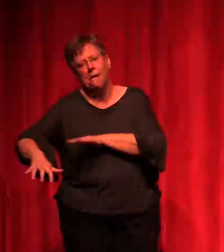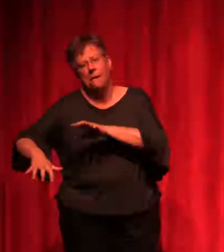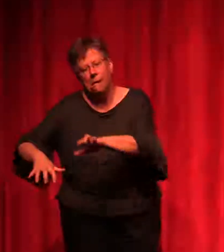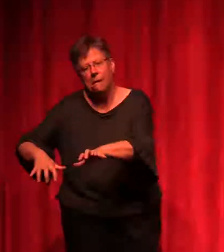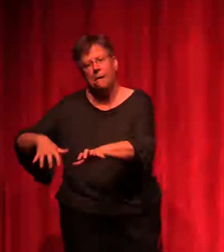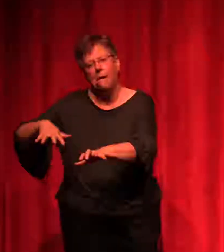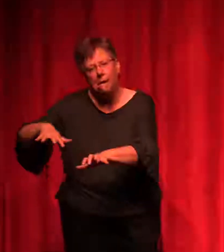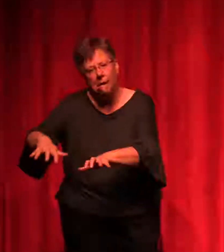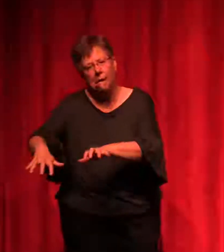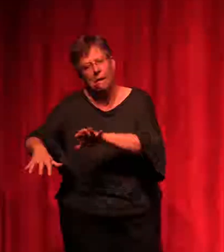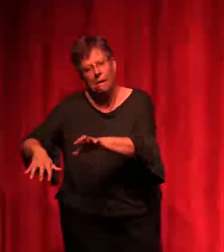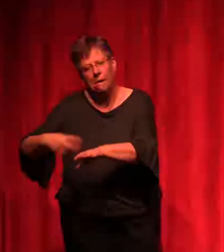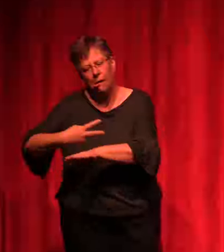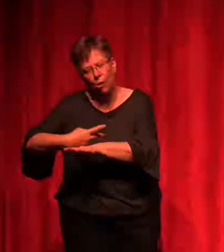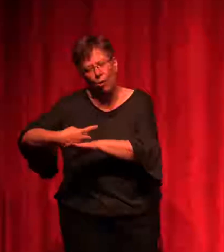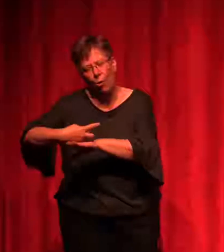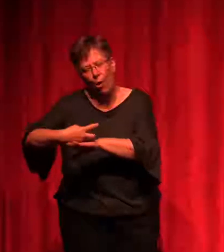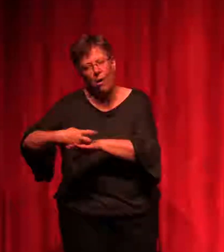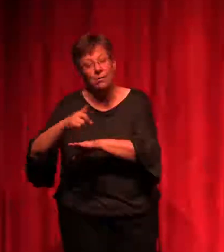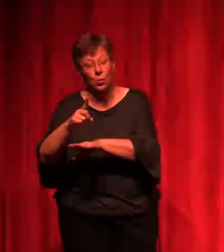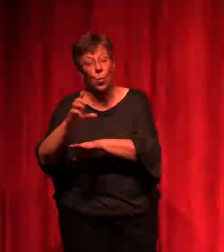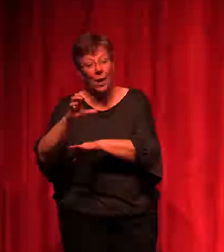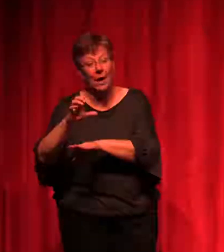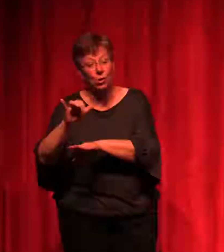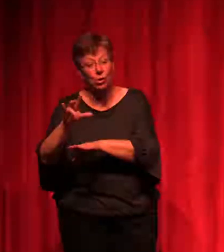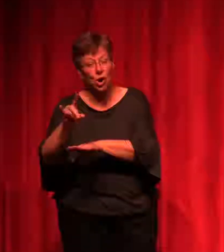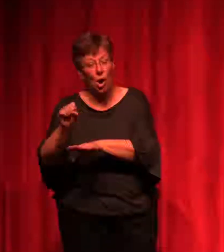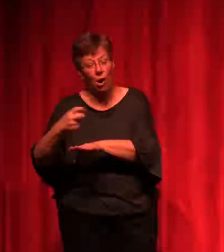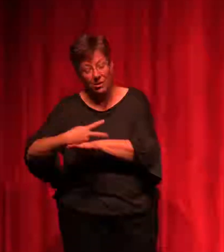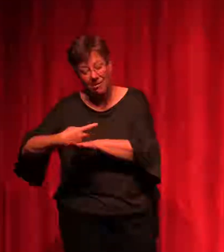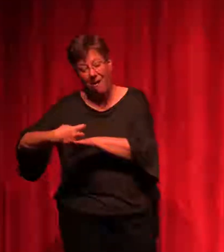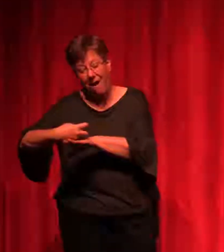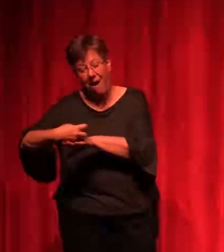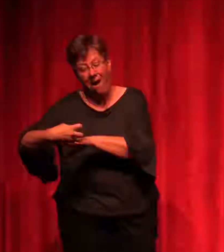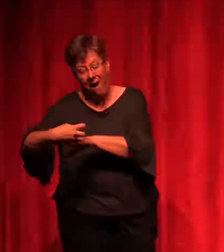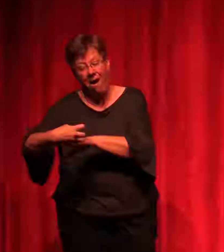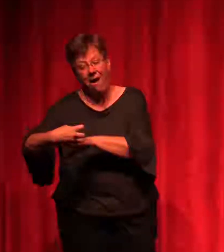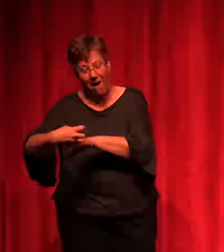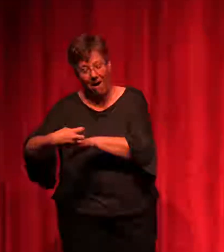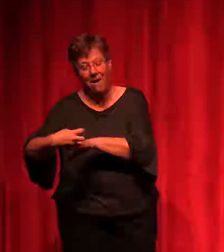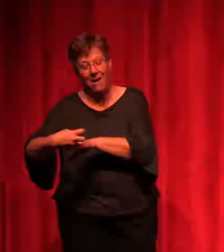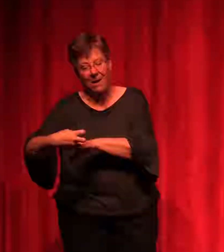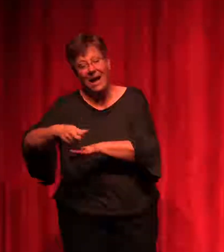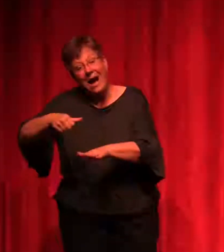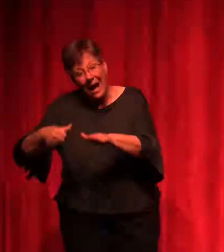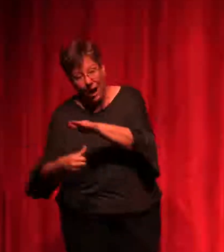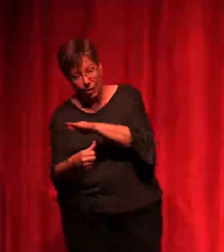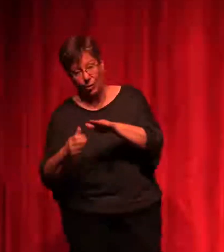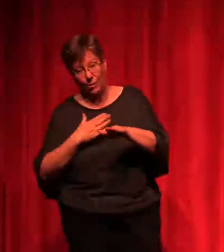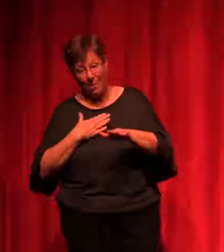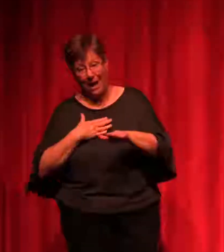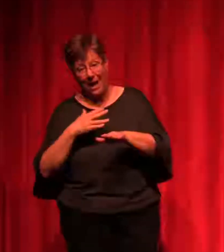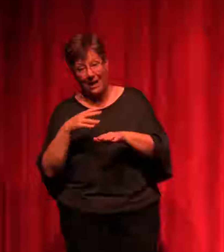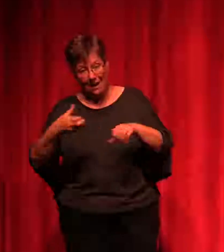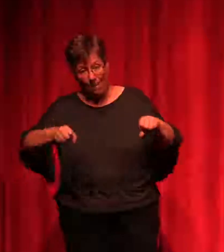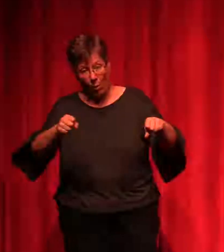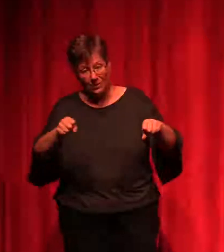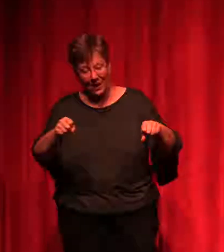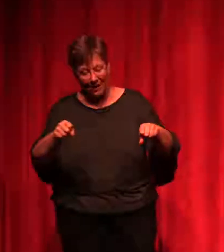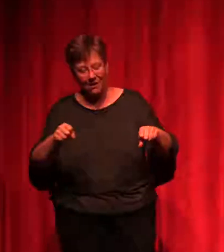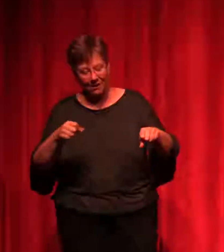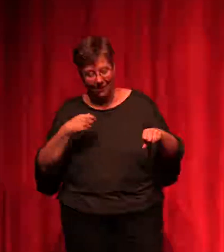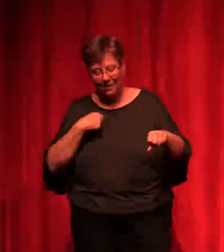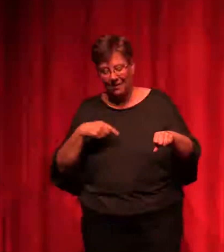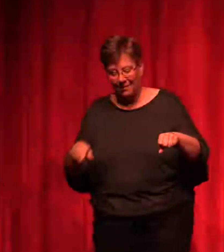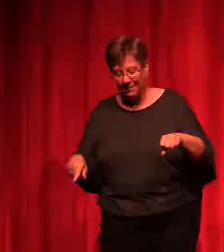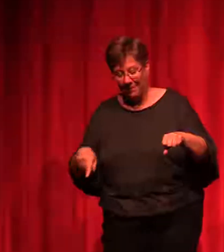and 1 leg the 100 yards back to my bike. He gets underneath it, and the 2 of us, we get it up, but